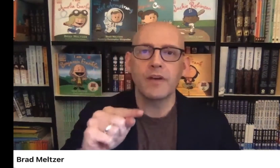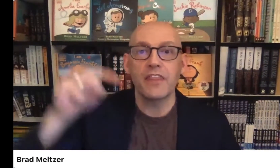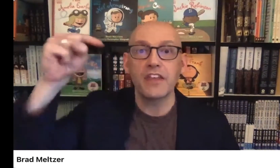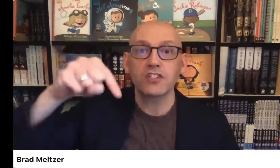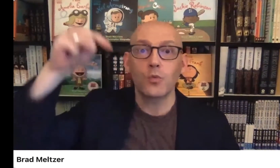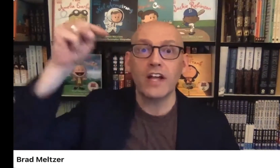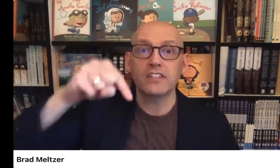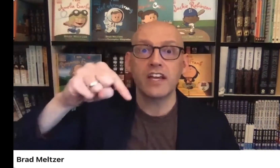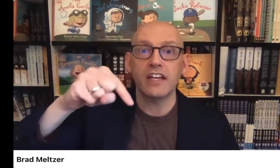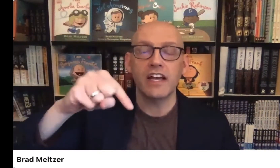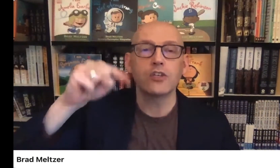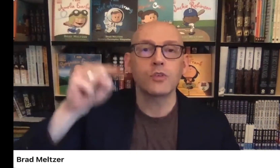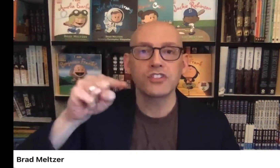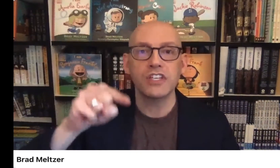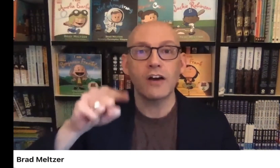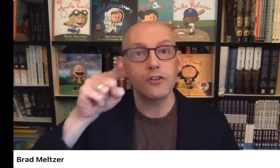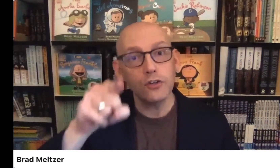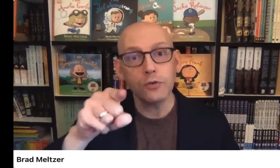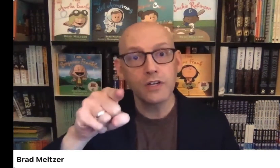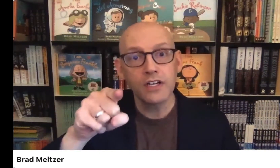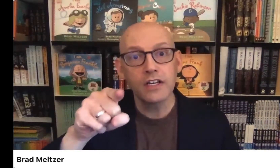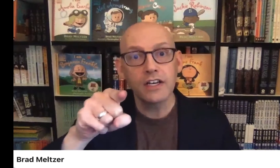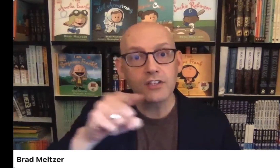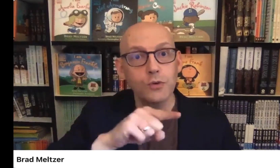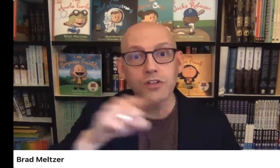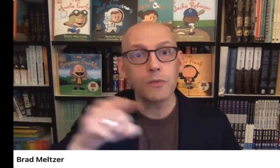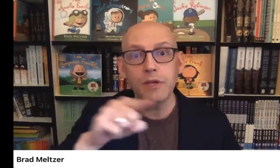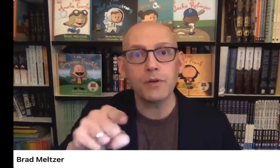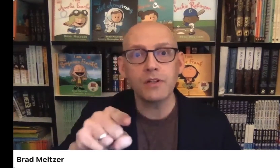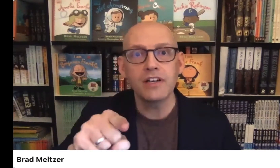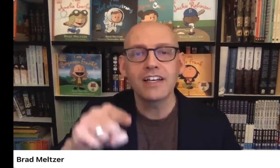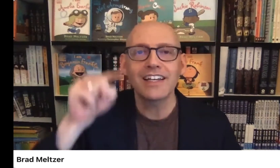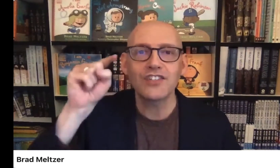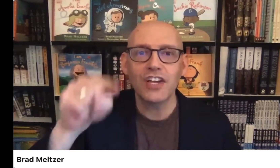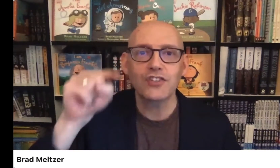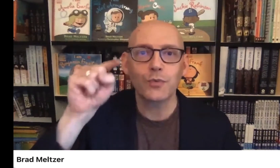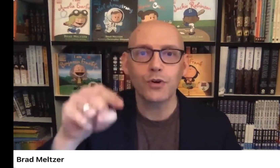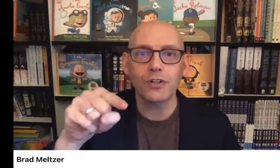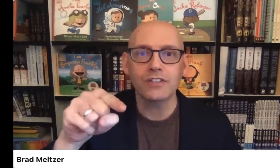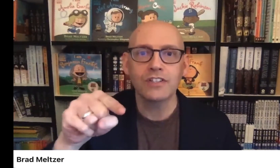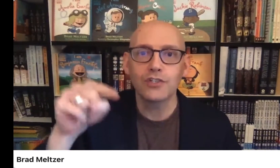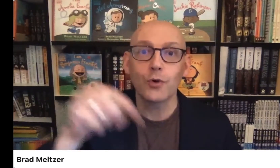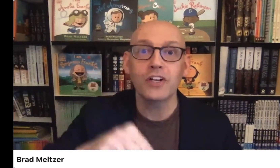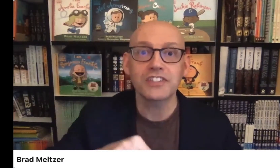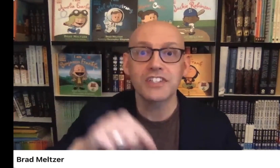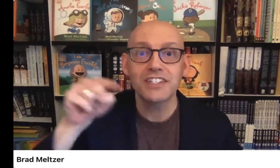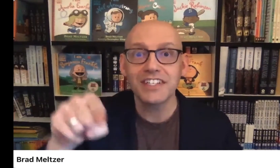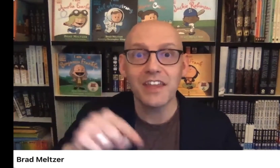this Wednesday, and you will see how you, as ordinary people, can change the world. Join us. See you then.